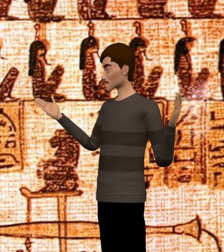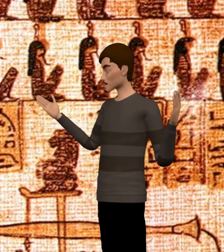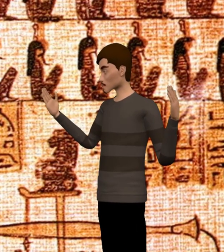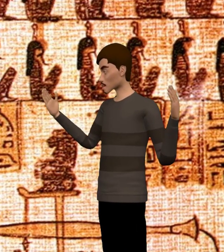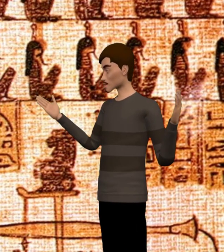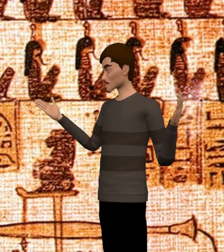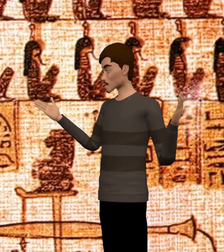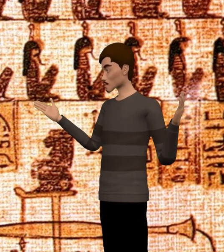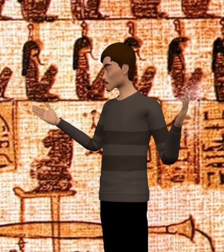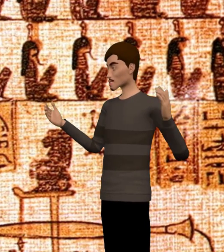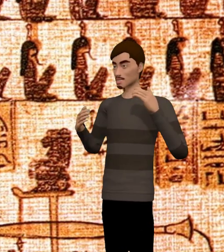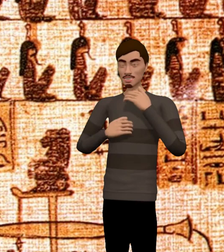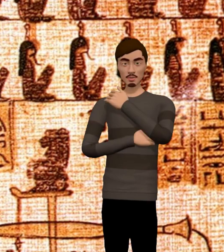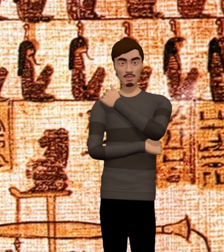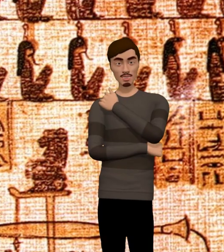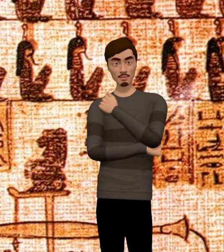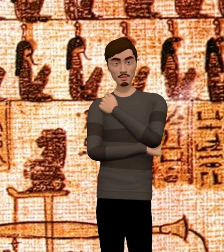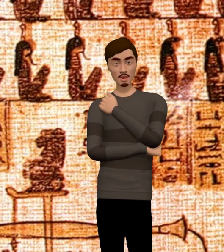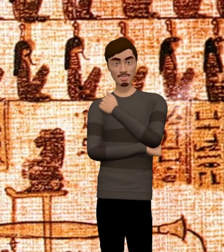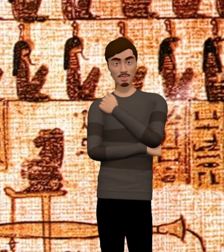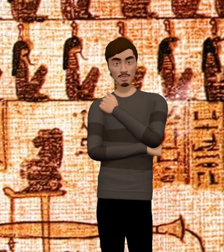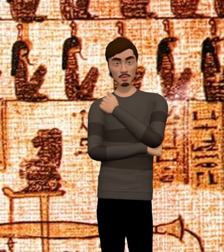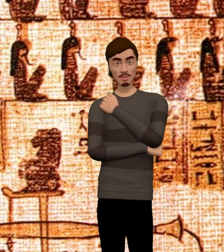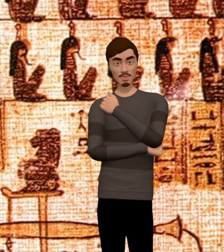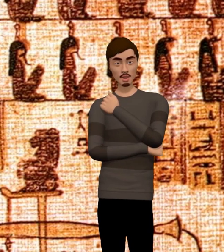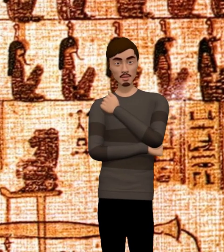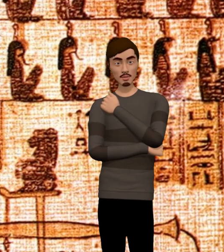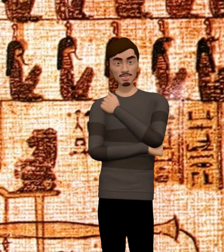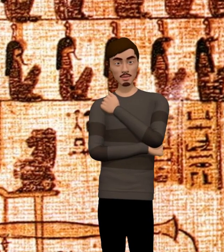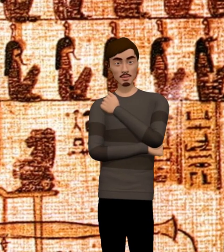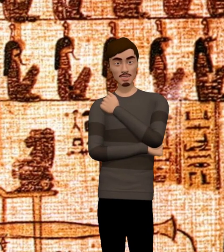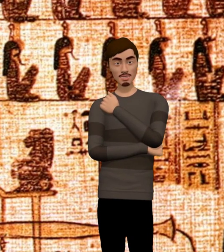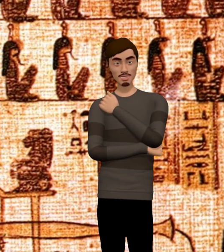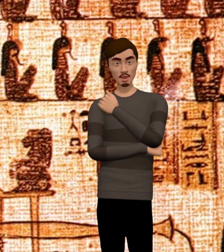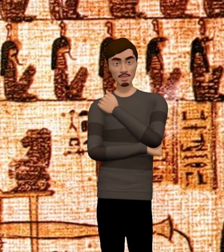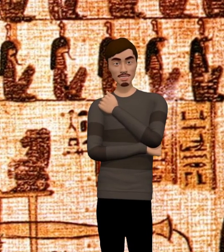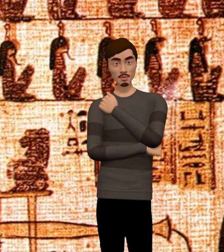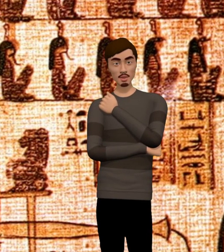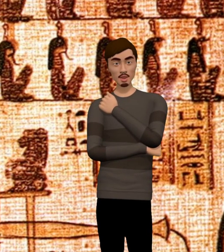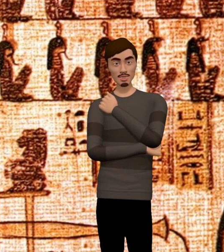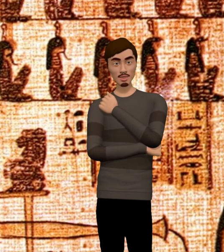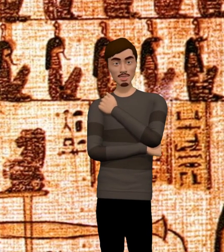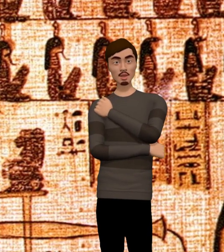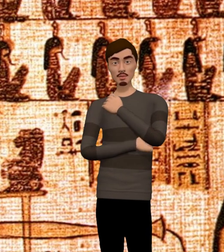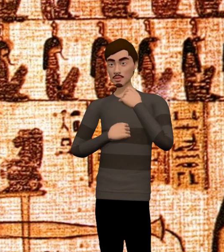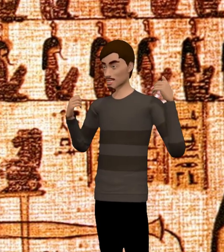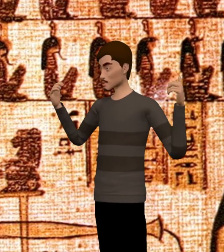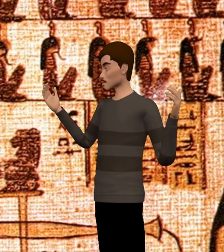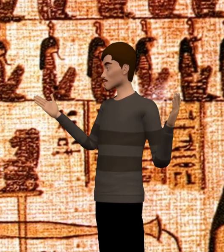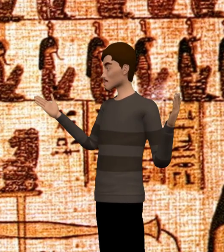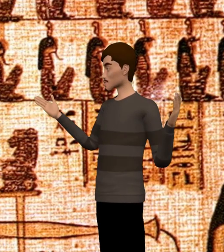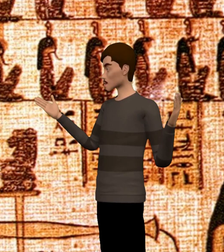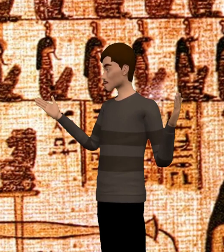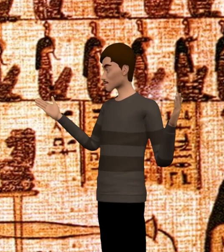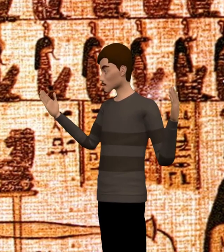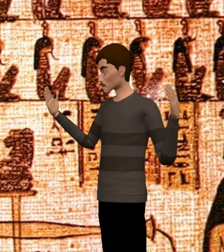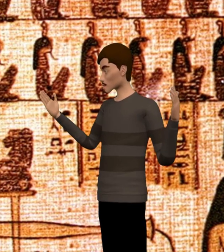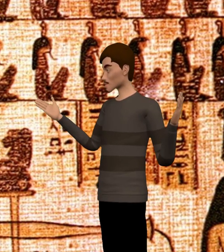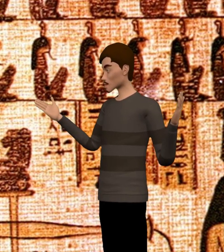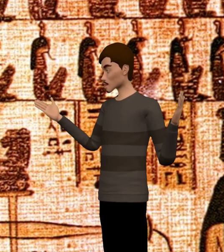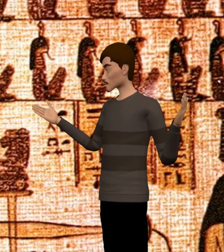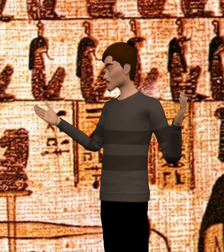from Say. I did not blaspheme against God. O Inef who came from the city of the two